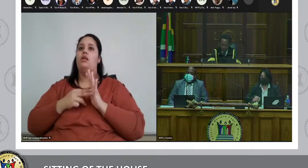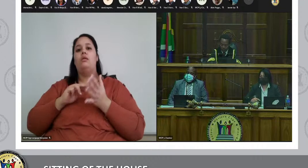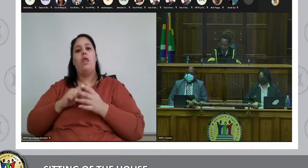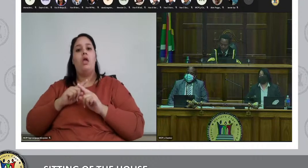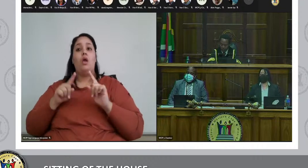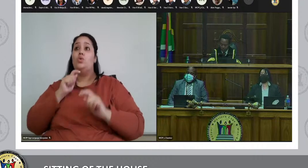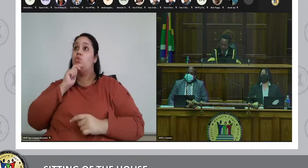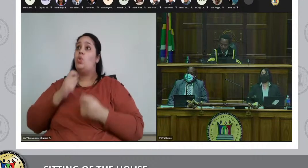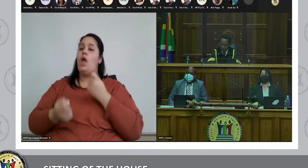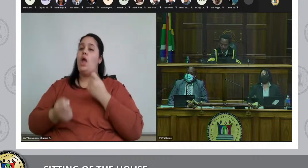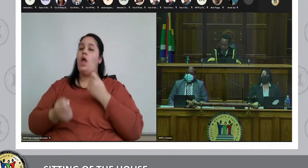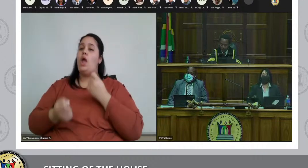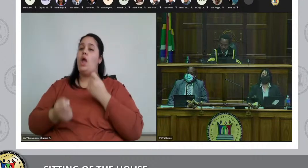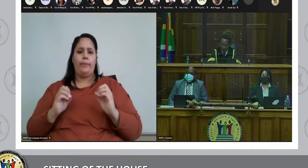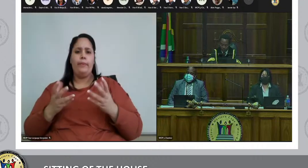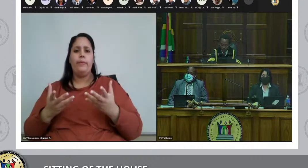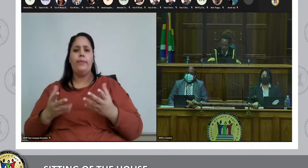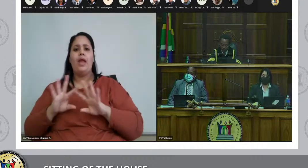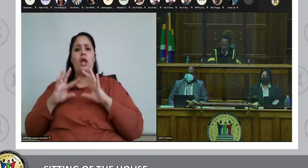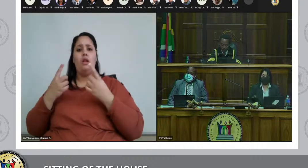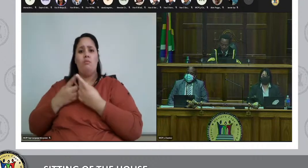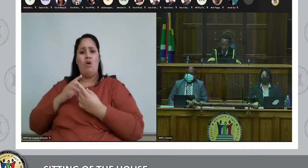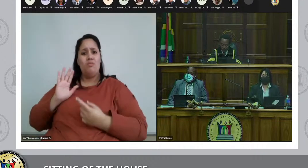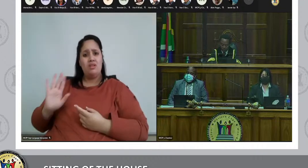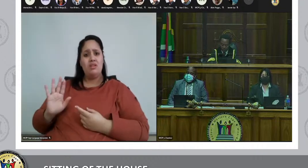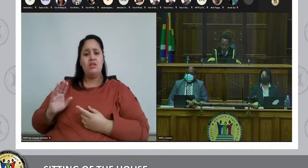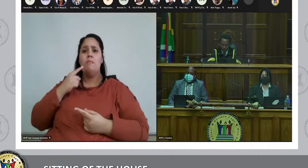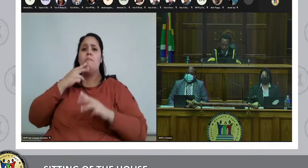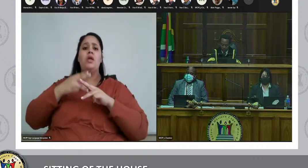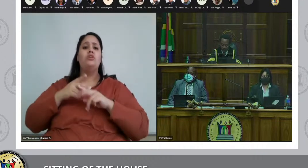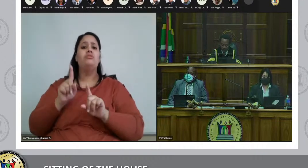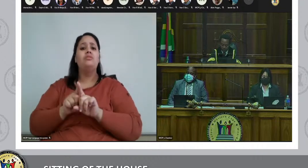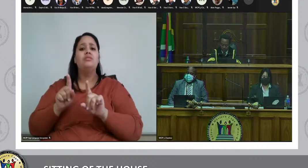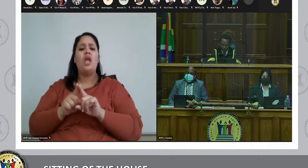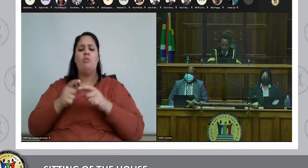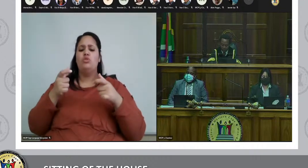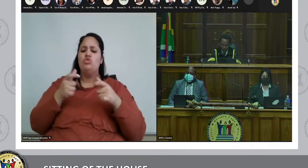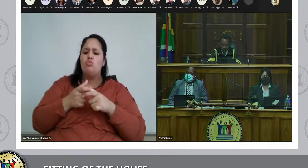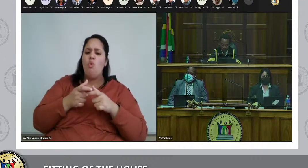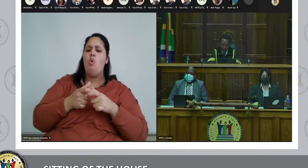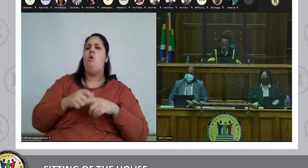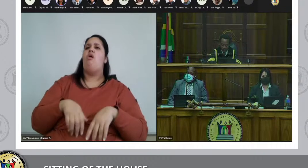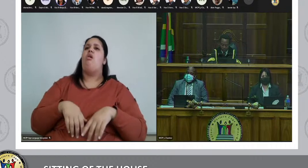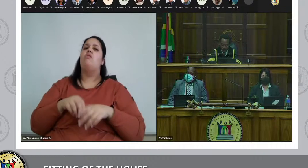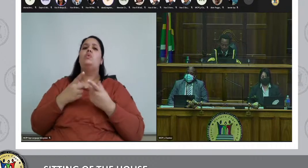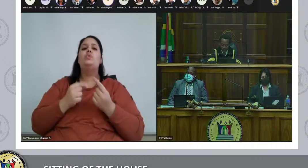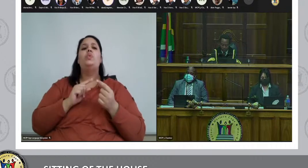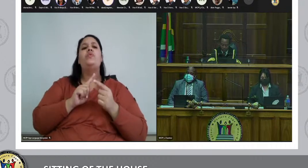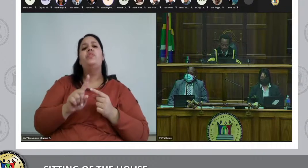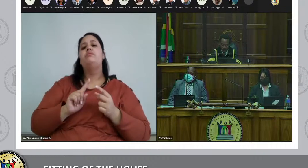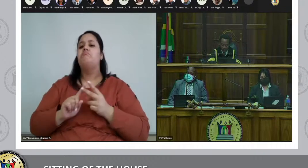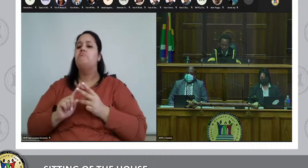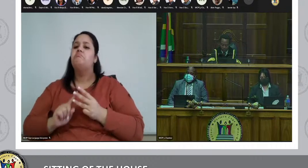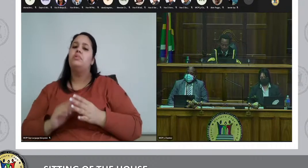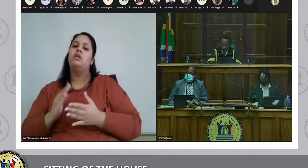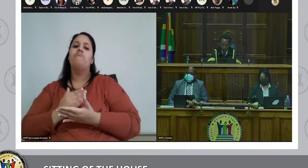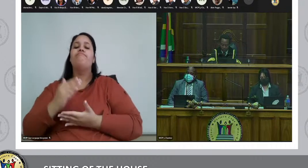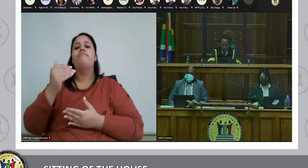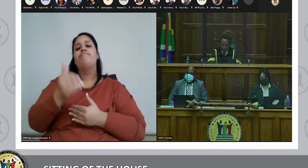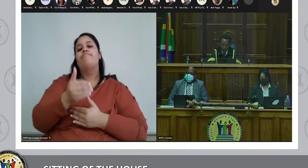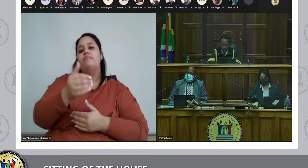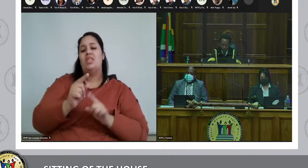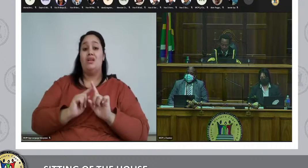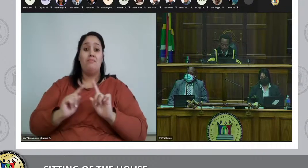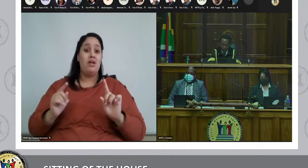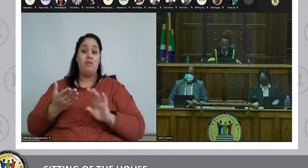fruition, for the department to mention of small gains here, there, from time to time.